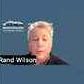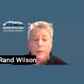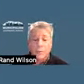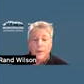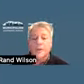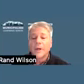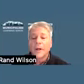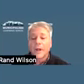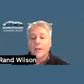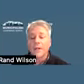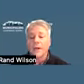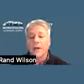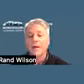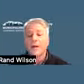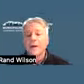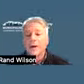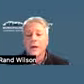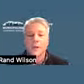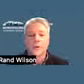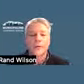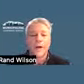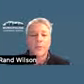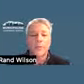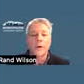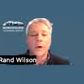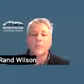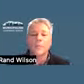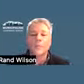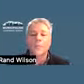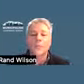deal has really been a unifying